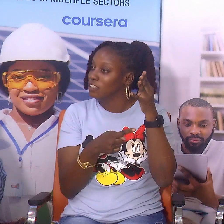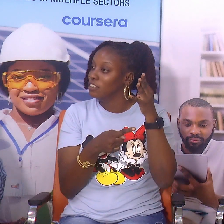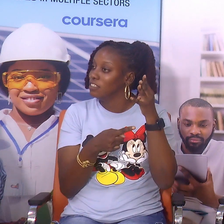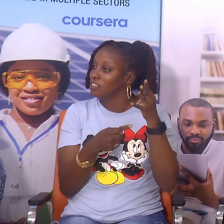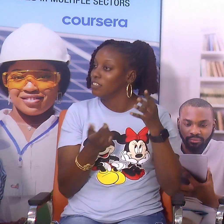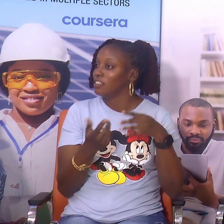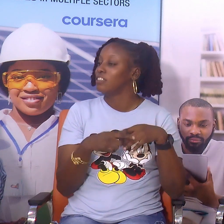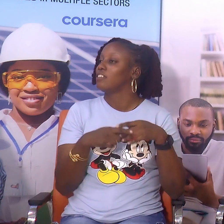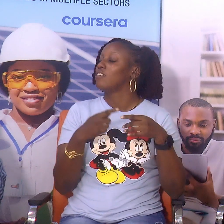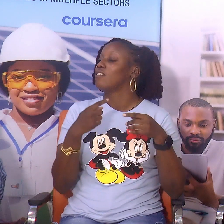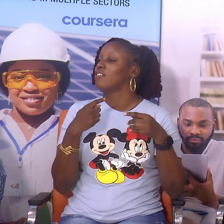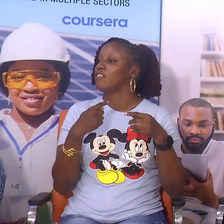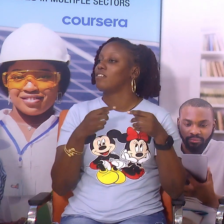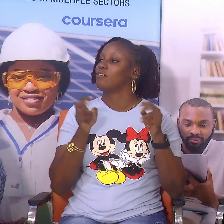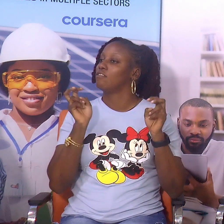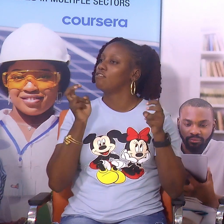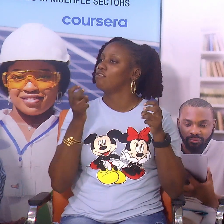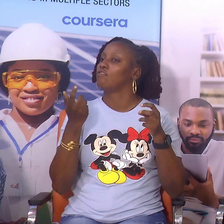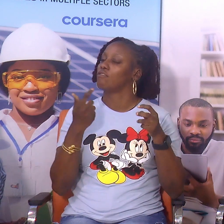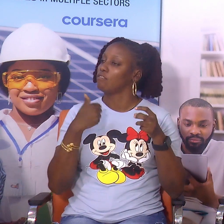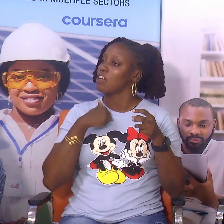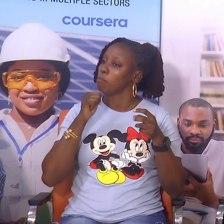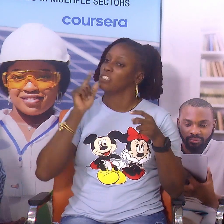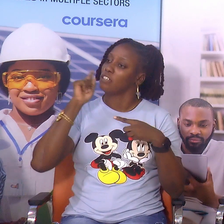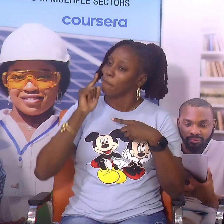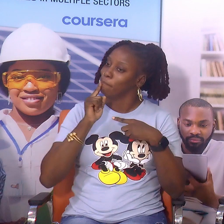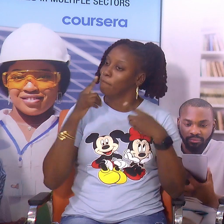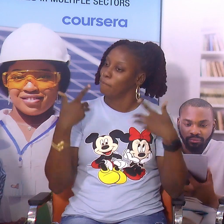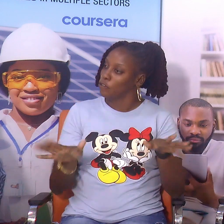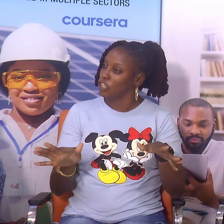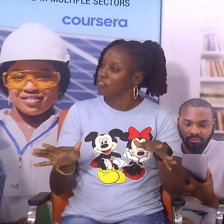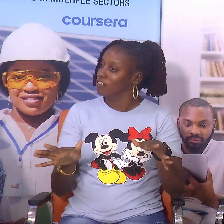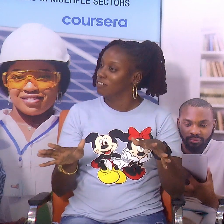I have the right to speak up and say what is acceptable to me and what is not.